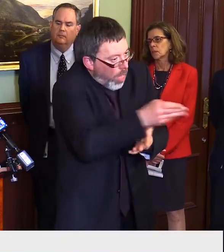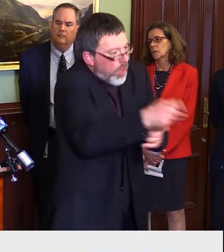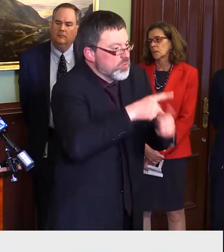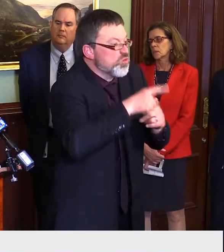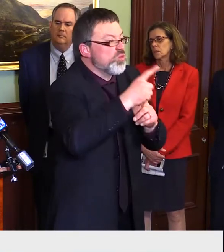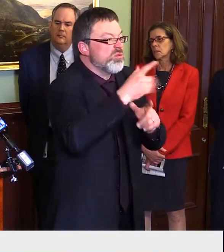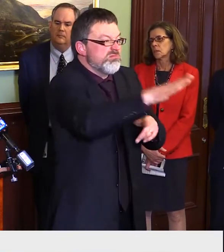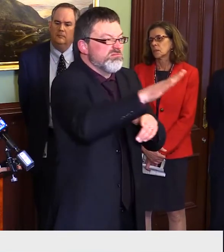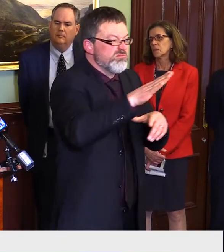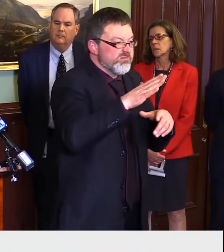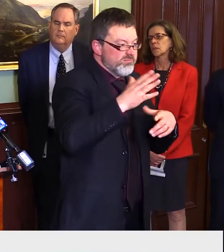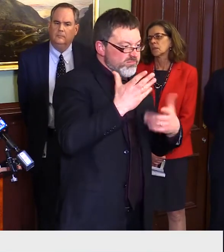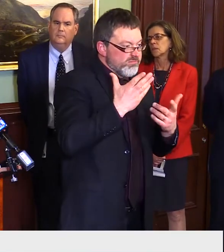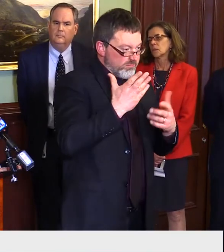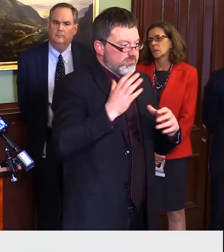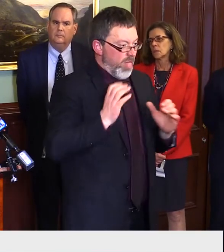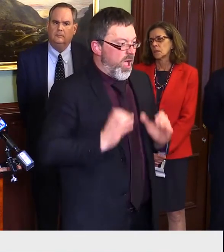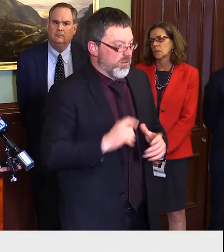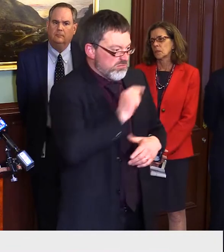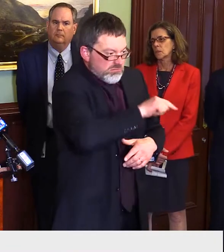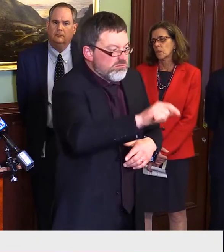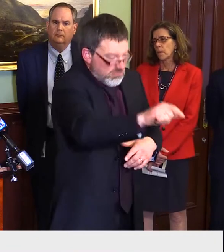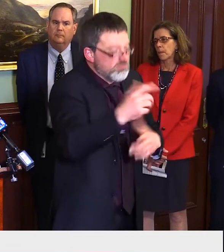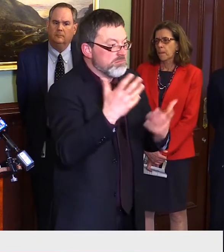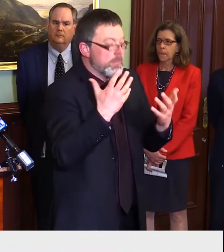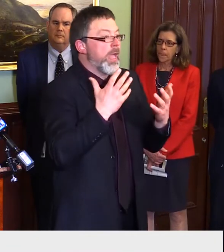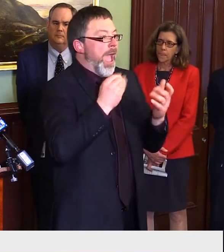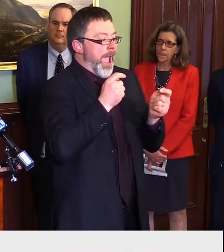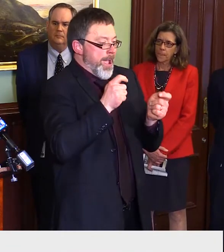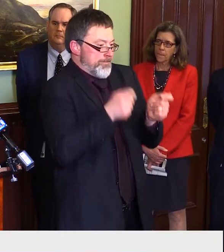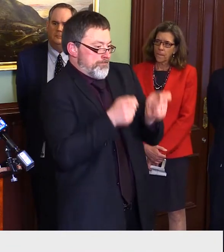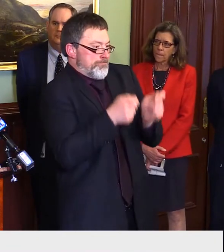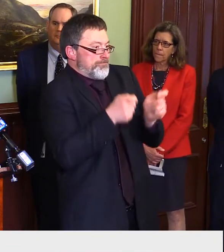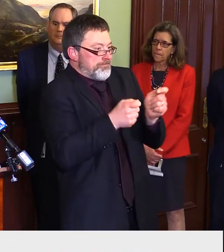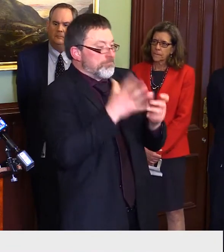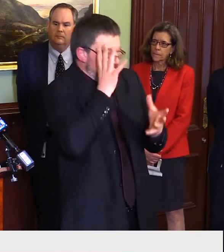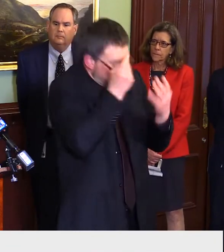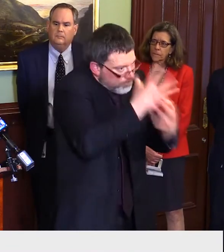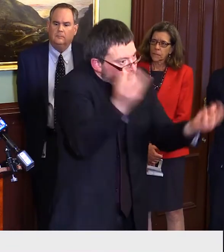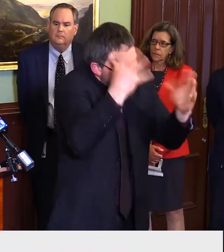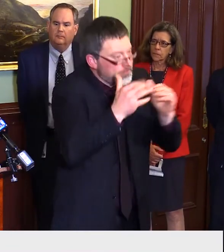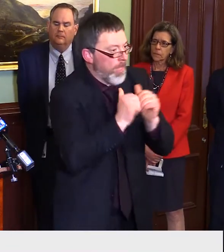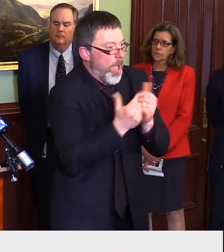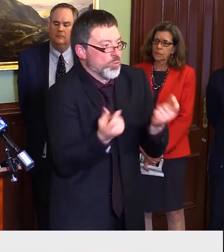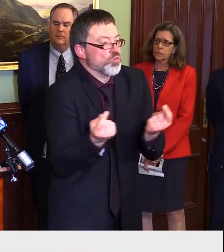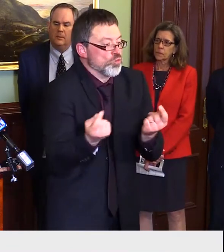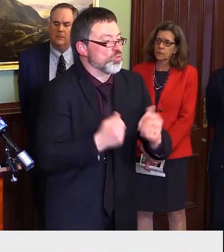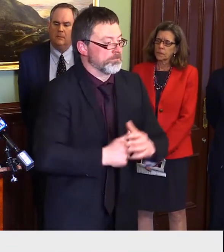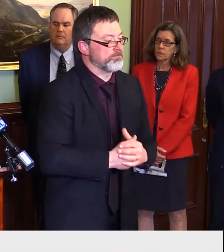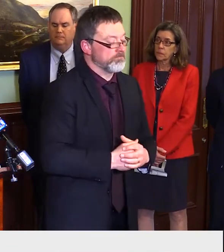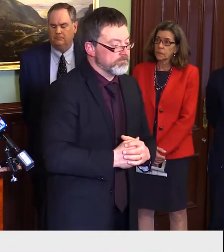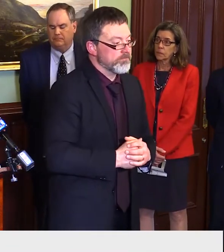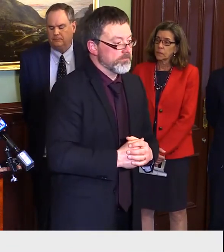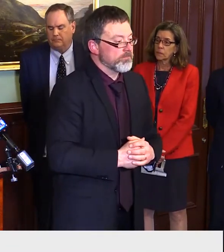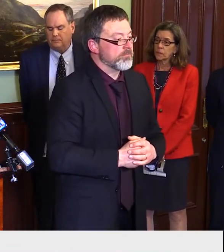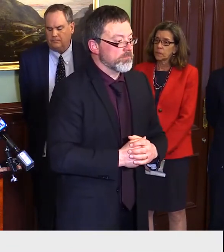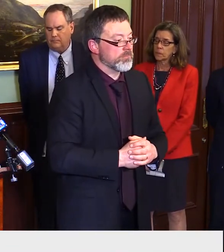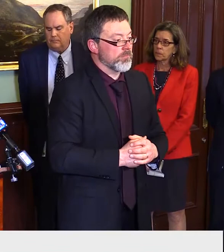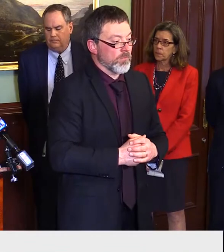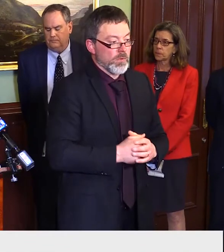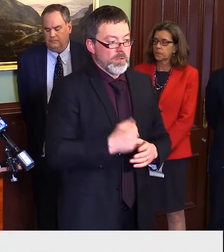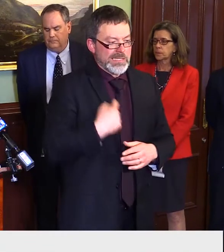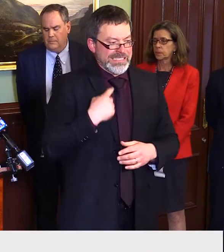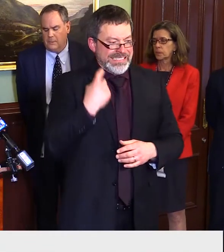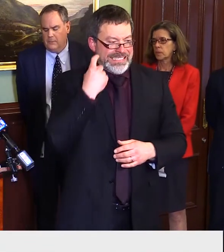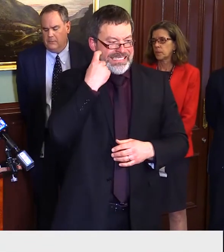we'll be having the same kind of call with home health providers next week. We're posting the Q&A information on our website. We have a